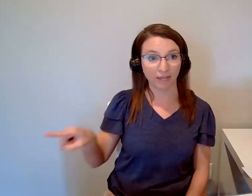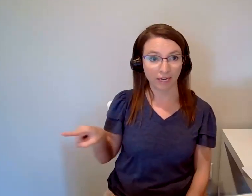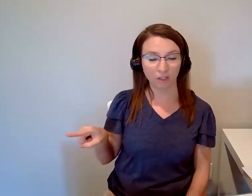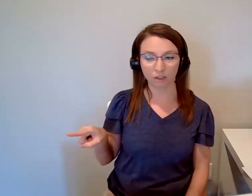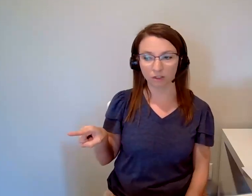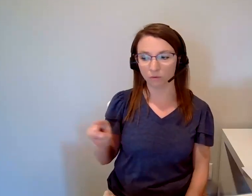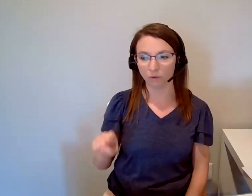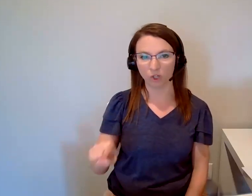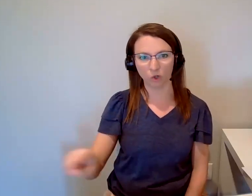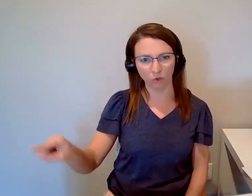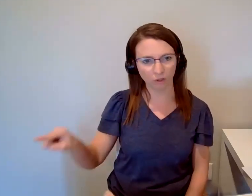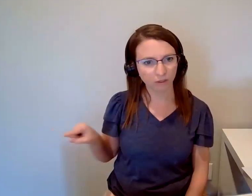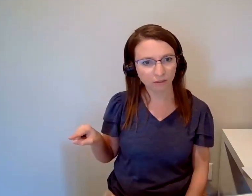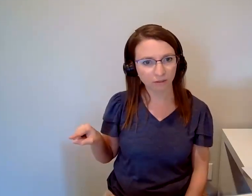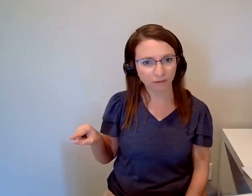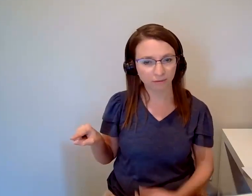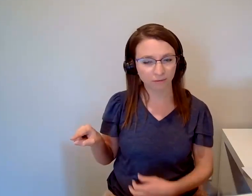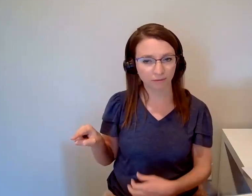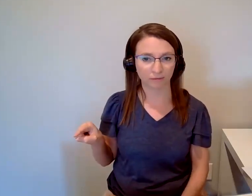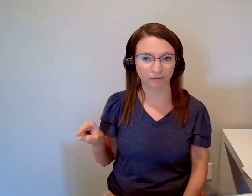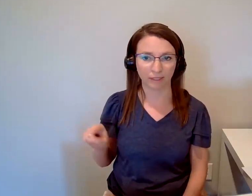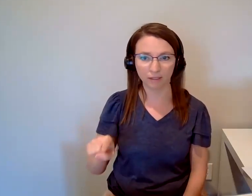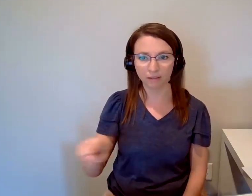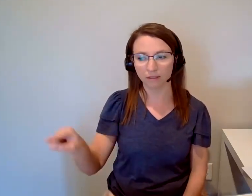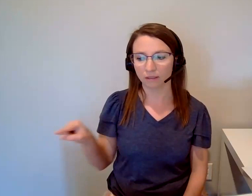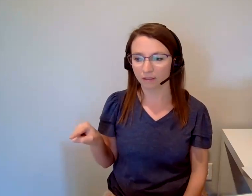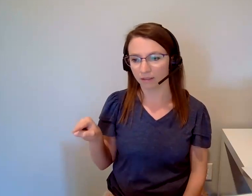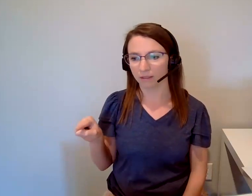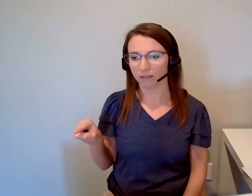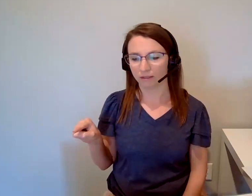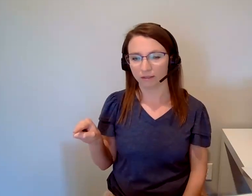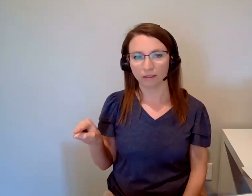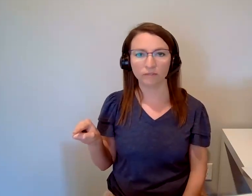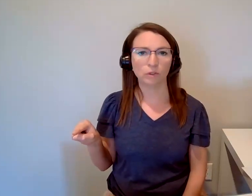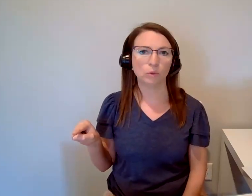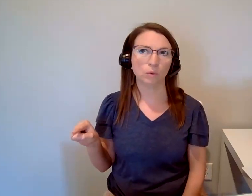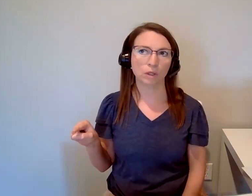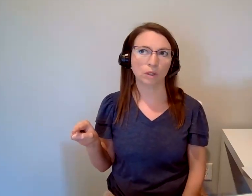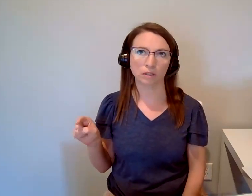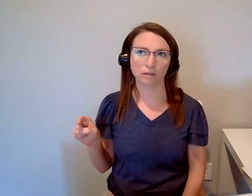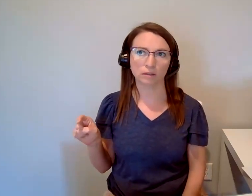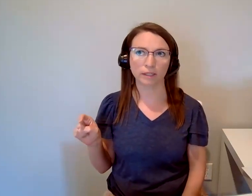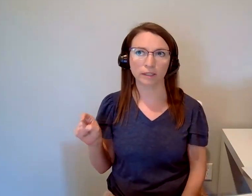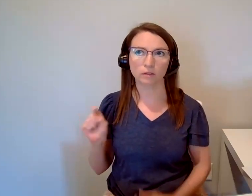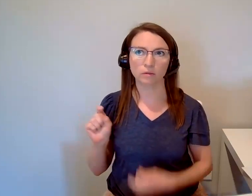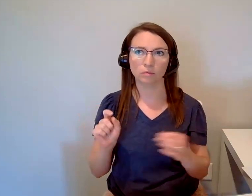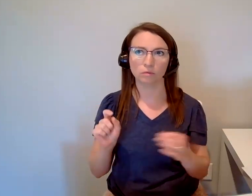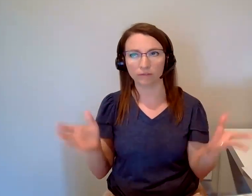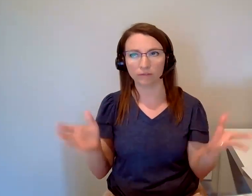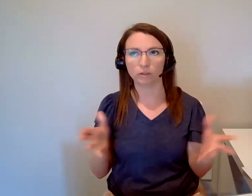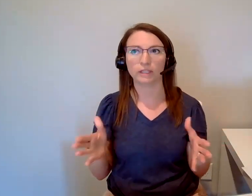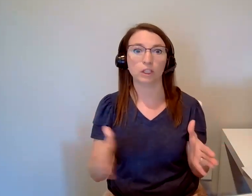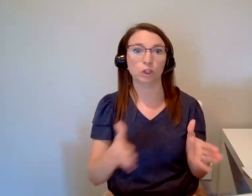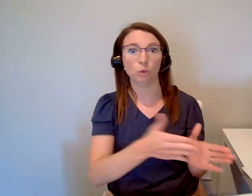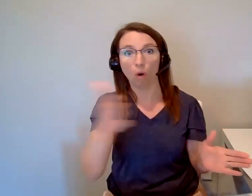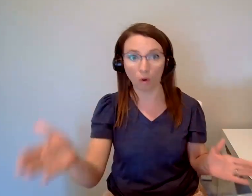They. You're going to do a little arc. Okay. If you are talking to, like if you're saying you